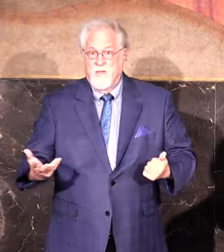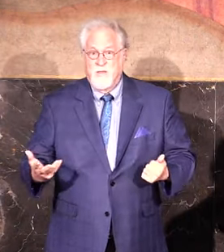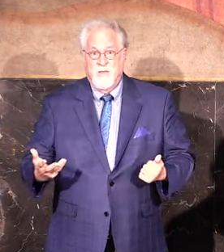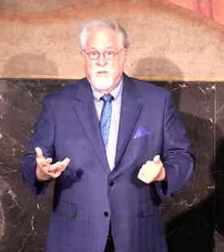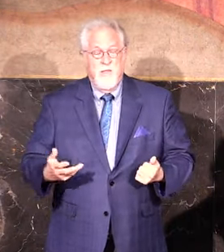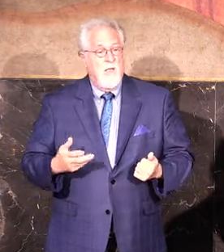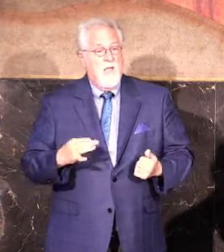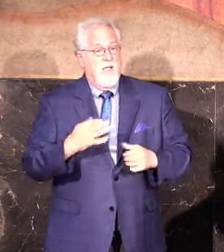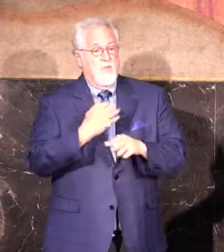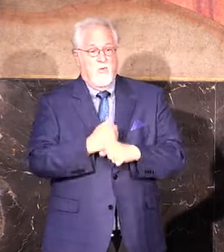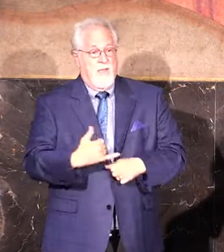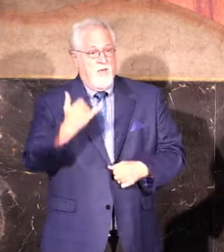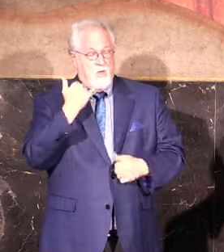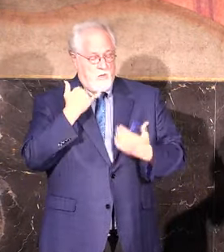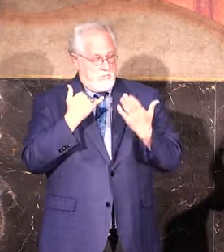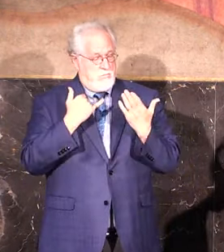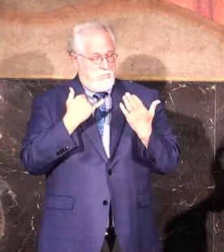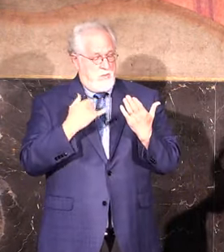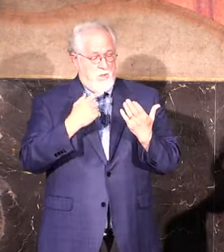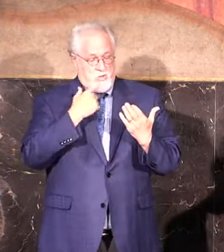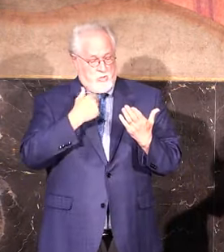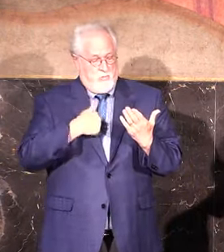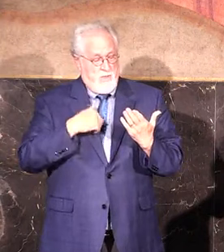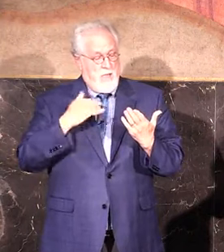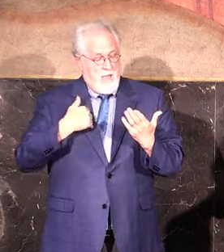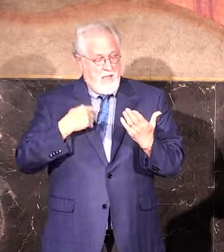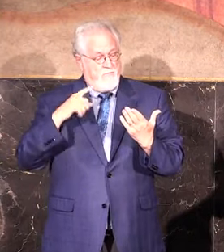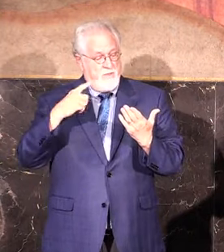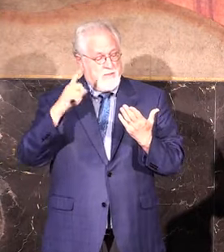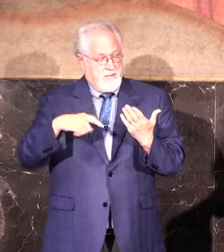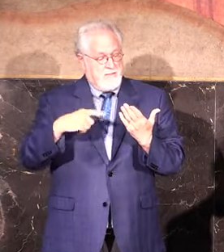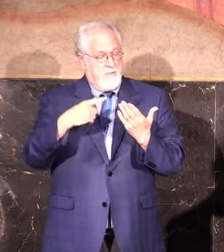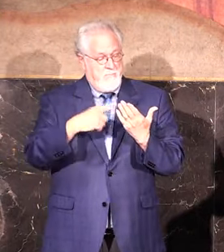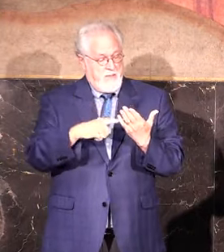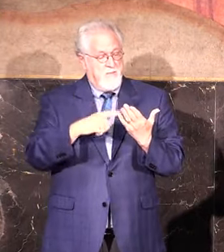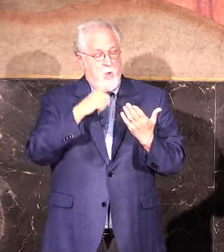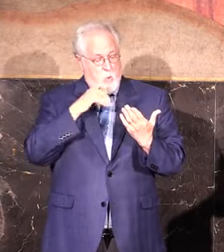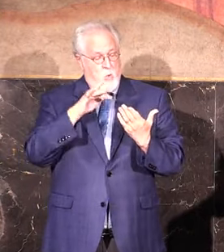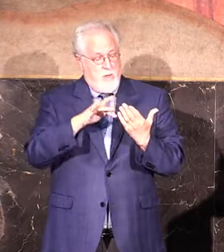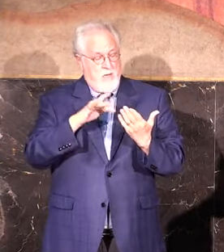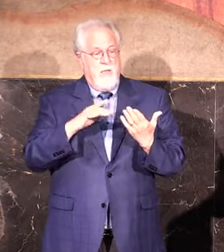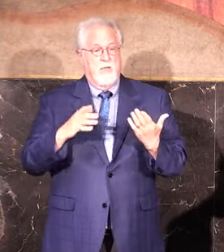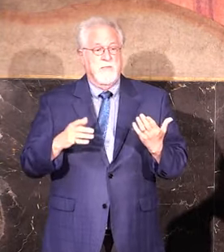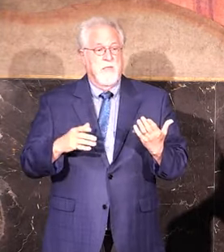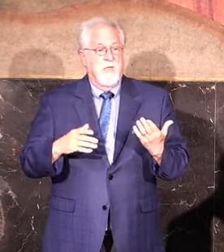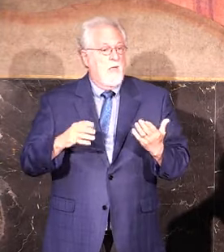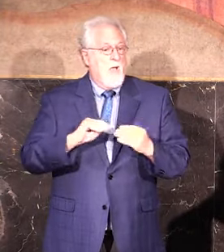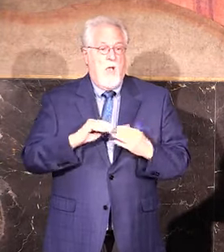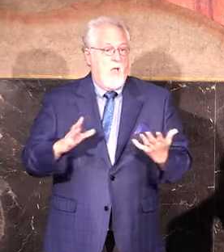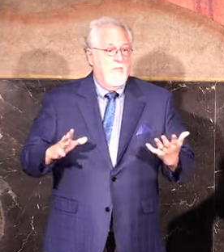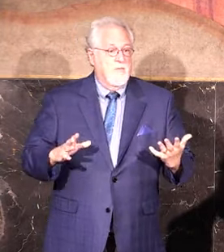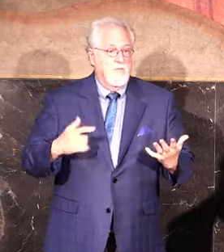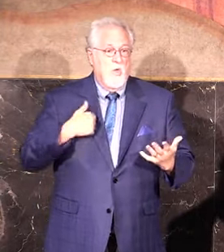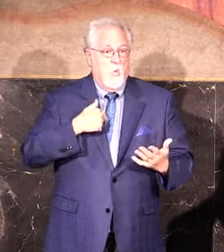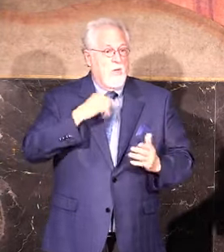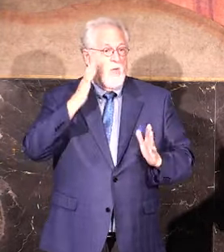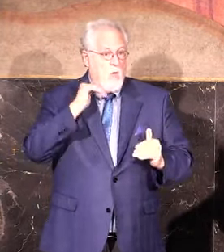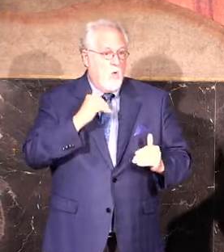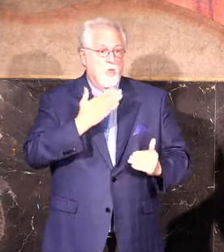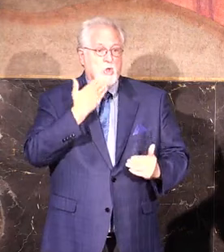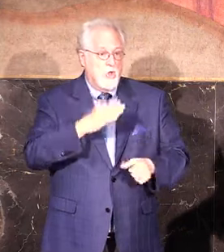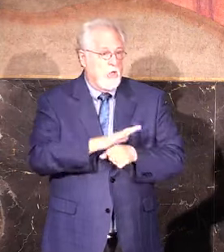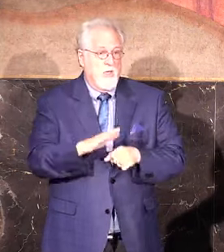So if you get a call and you're told that you tested positive and we want to find out who your contacts are, obviously we hope that you would be a